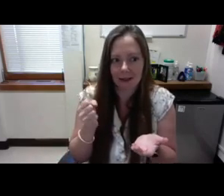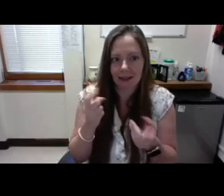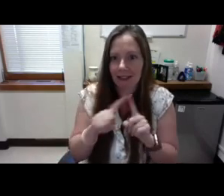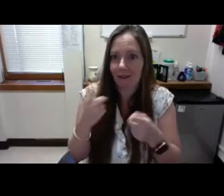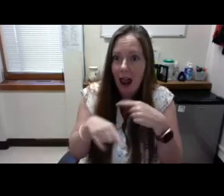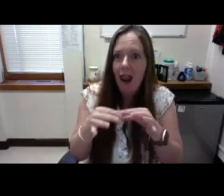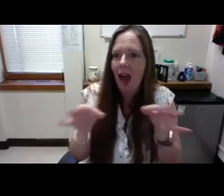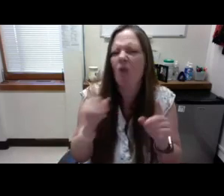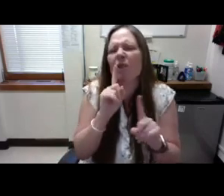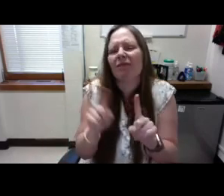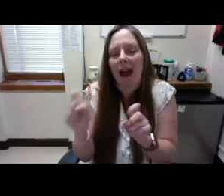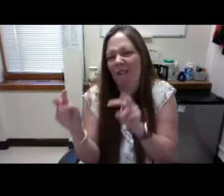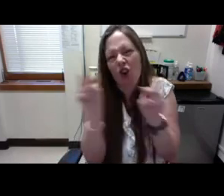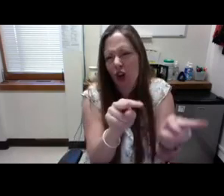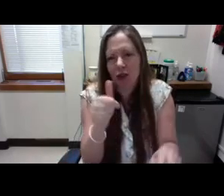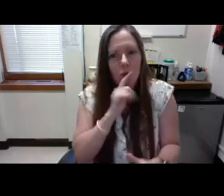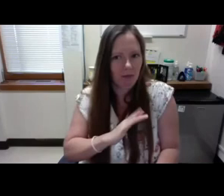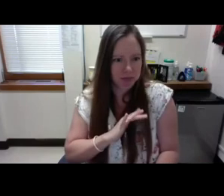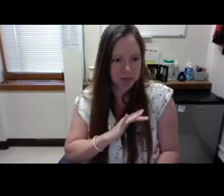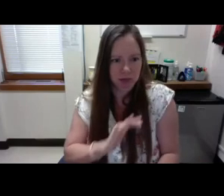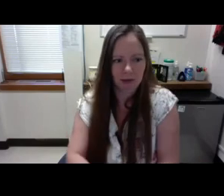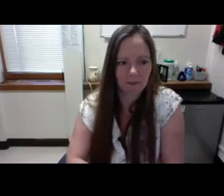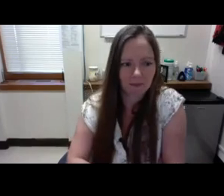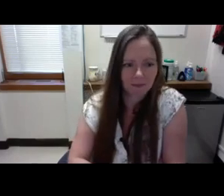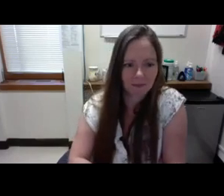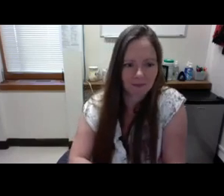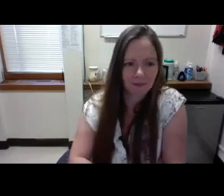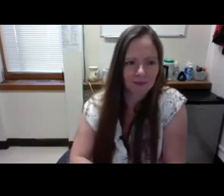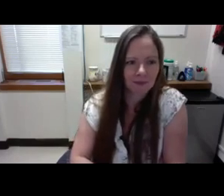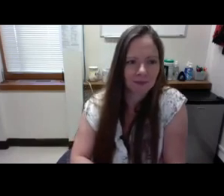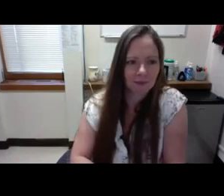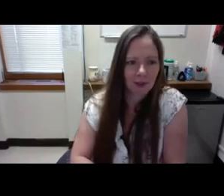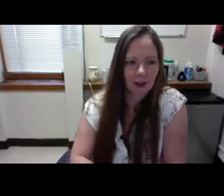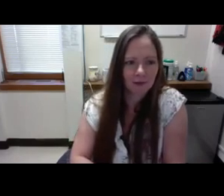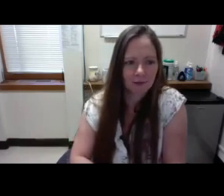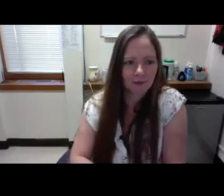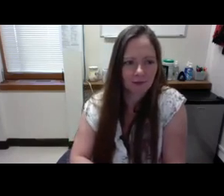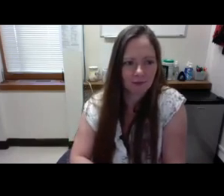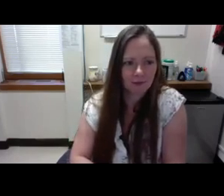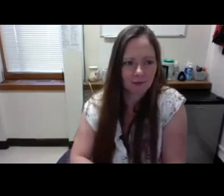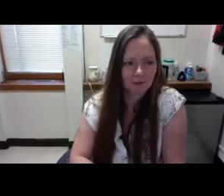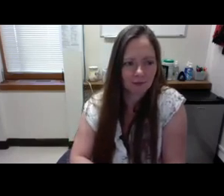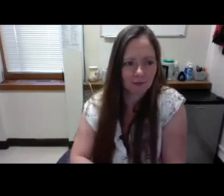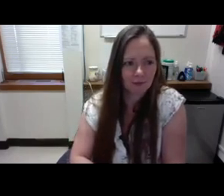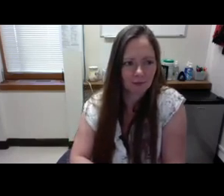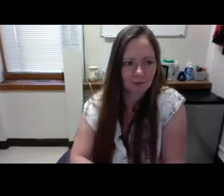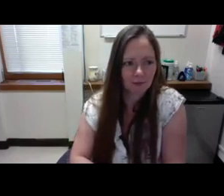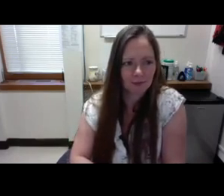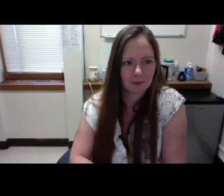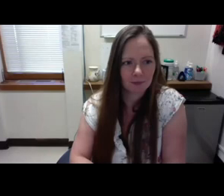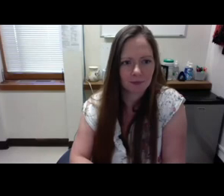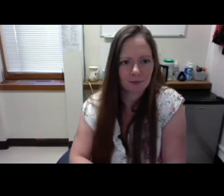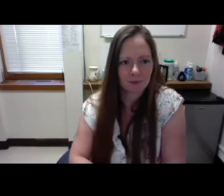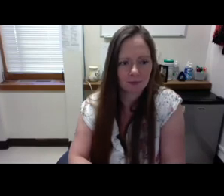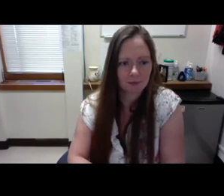your child to kind of see. You would kind of really have to look at it to really appreciate the value of